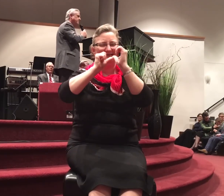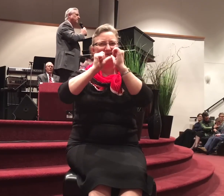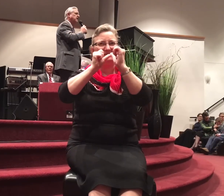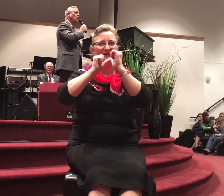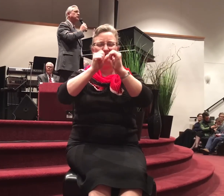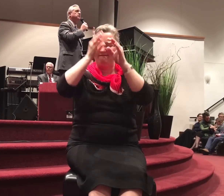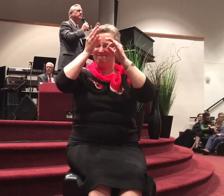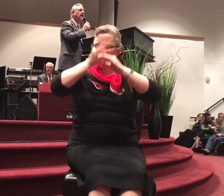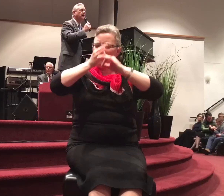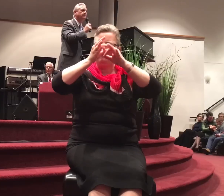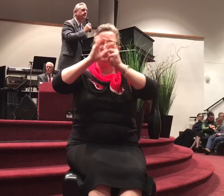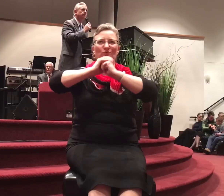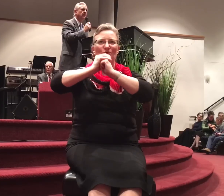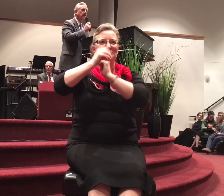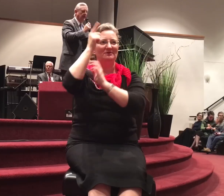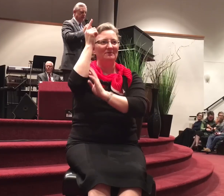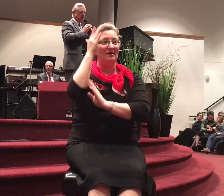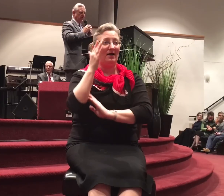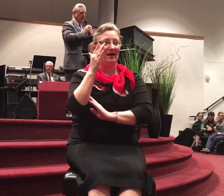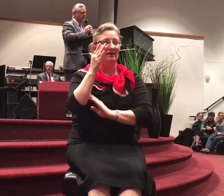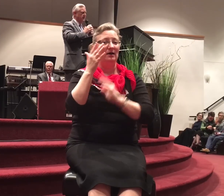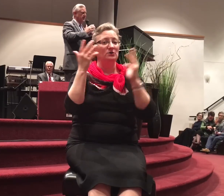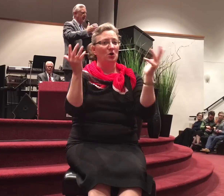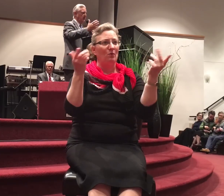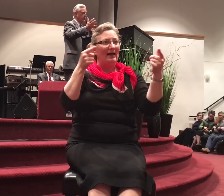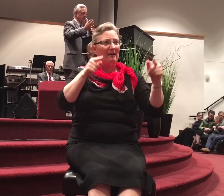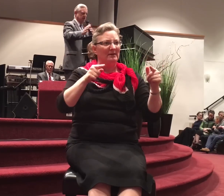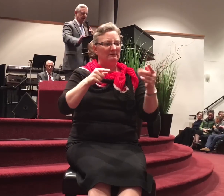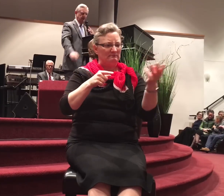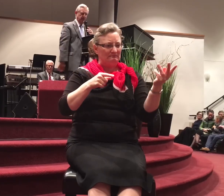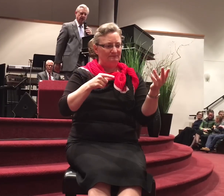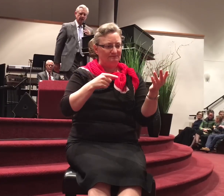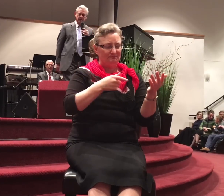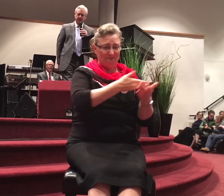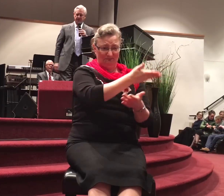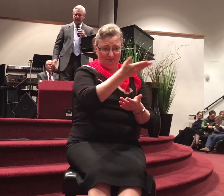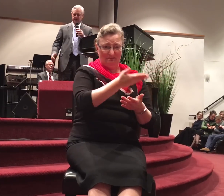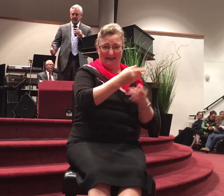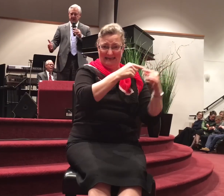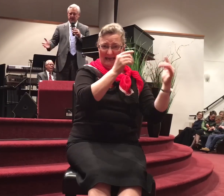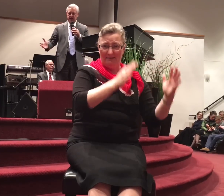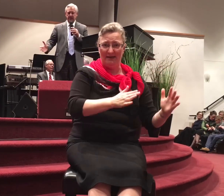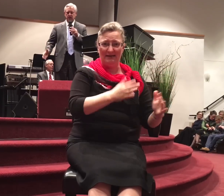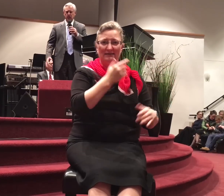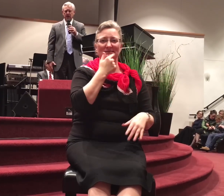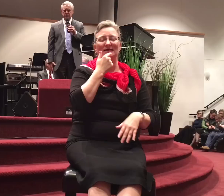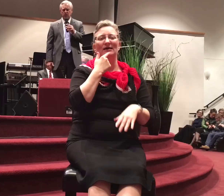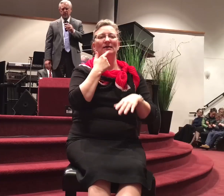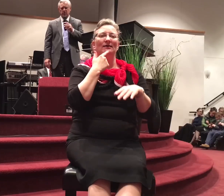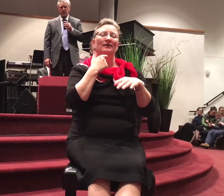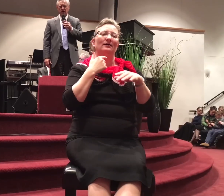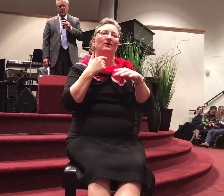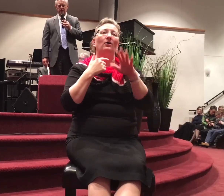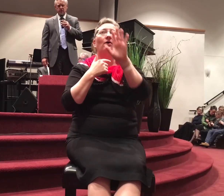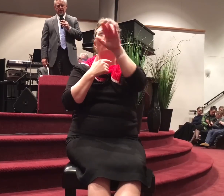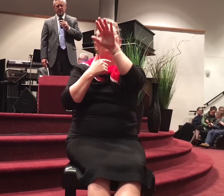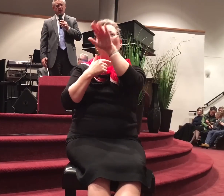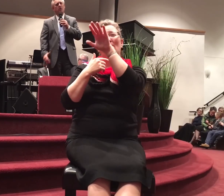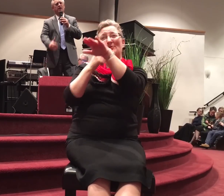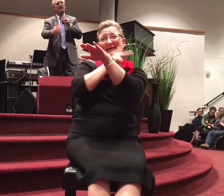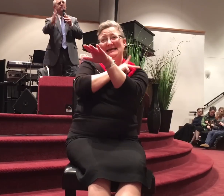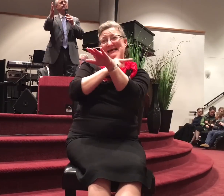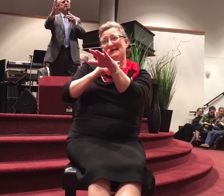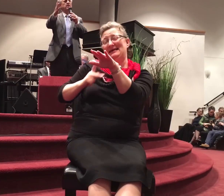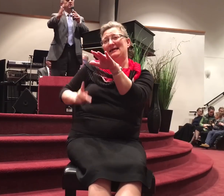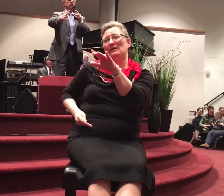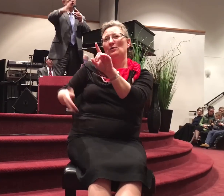and faithfully worshiped God. And so they went to the king with a scheme. That they flattered the king. He didn't realize what was going on. So they said,